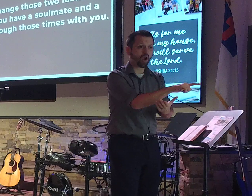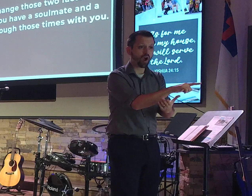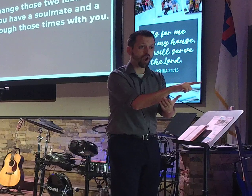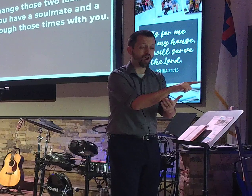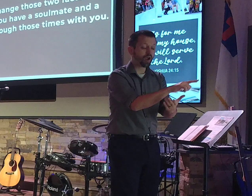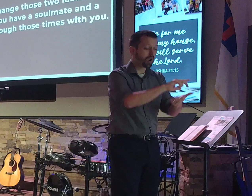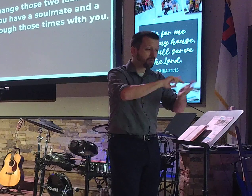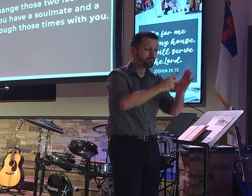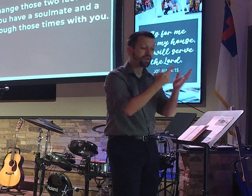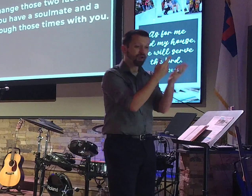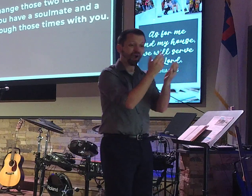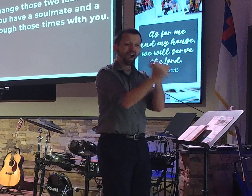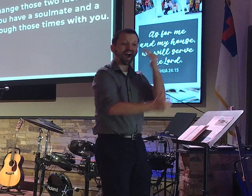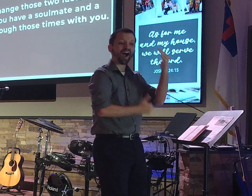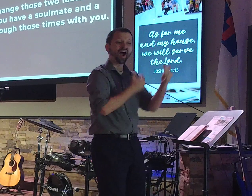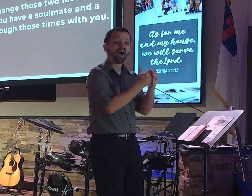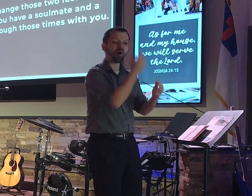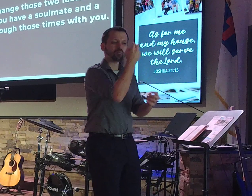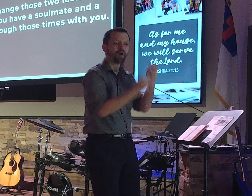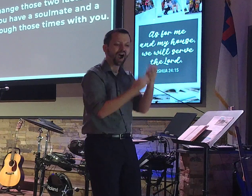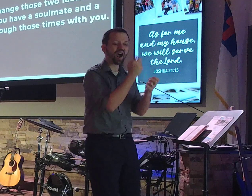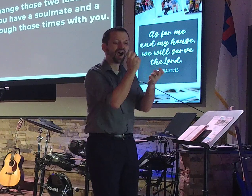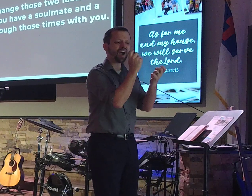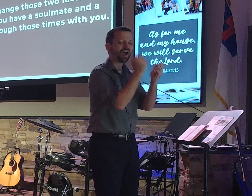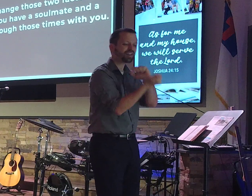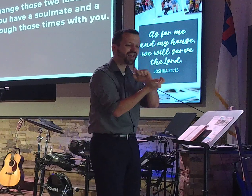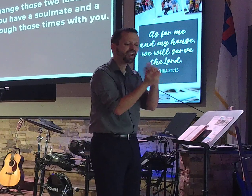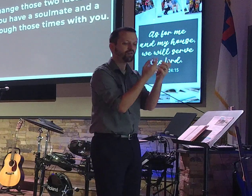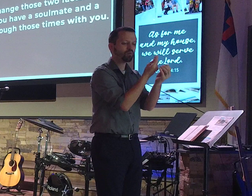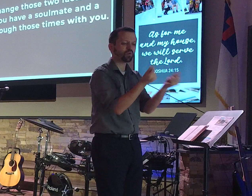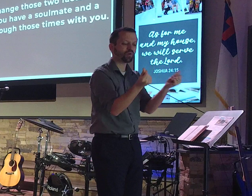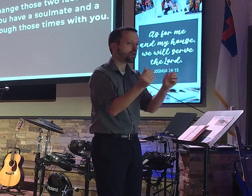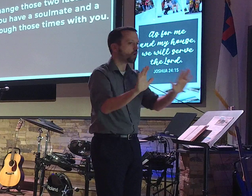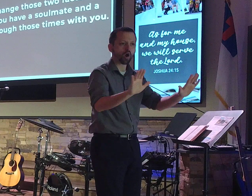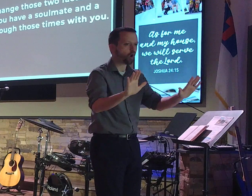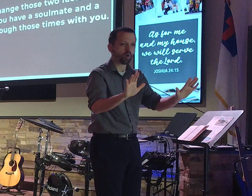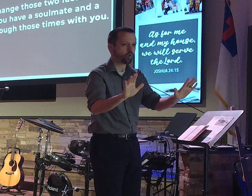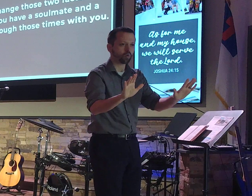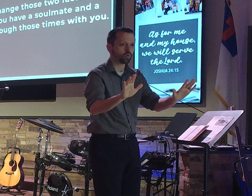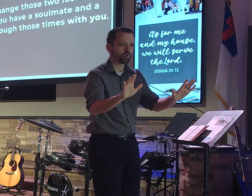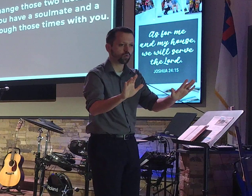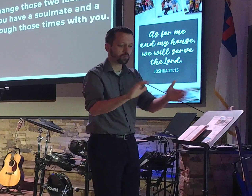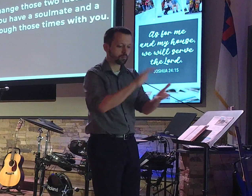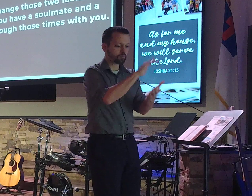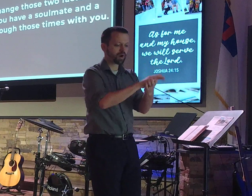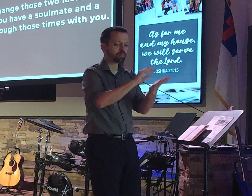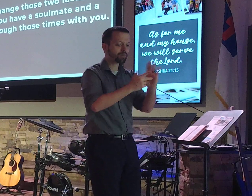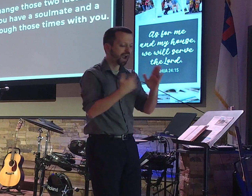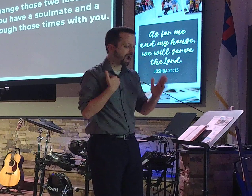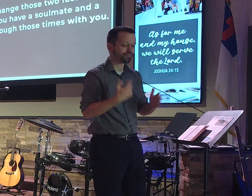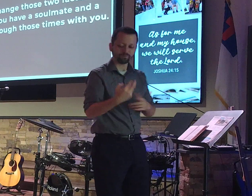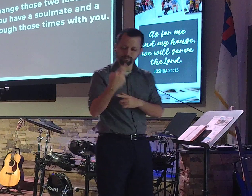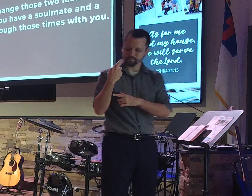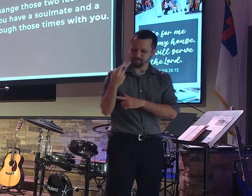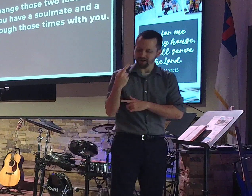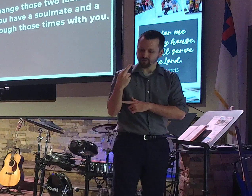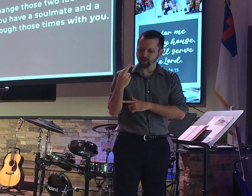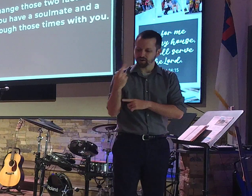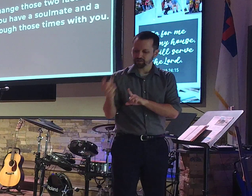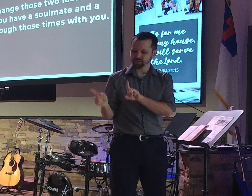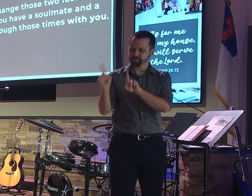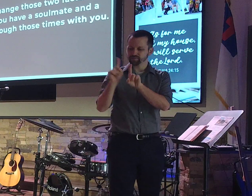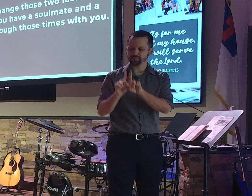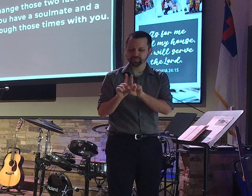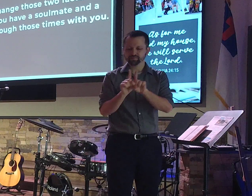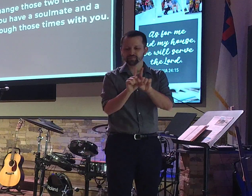What marriage does, marriage simply means that you have a soulmate, you have a best friend to walk through